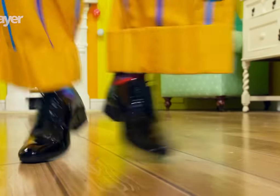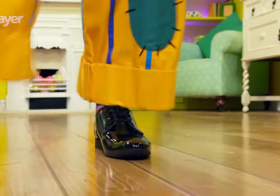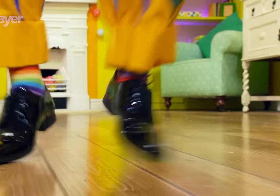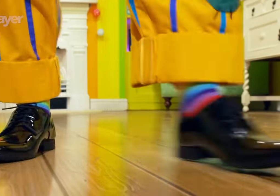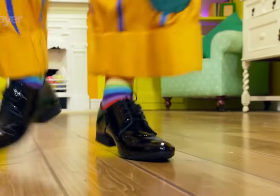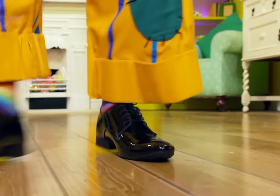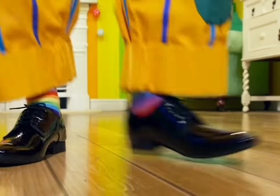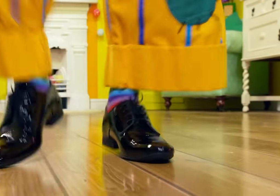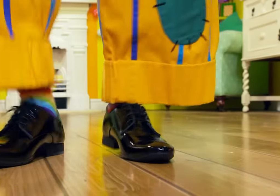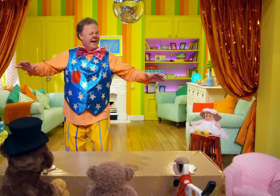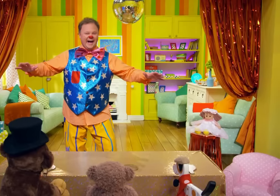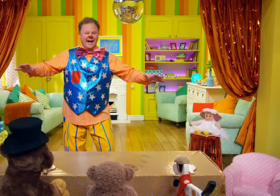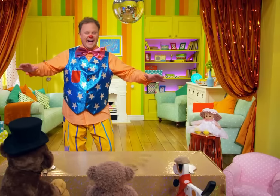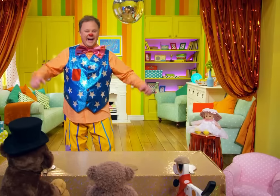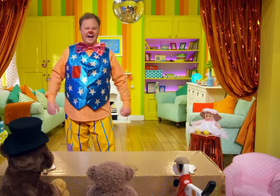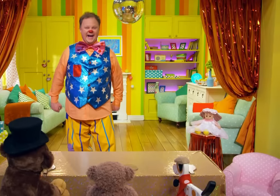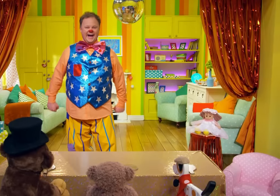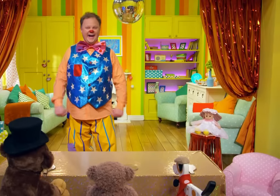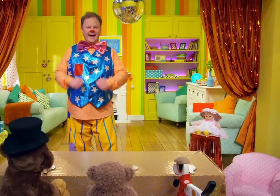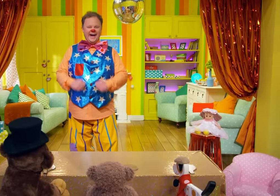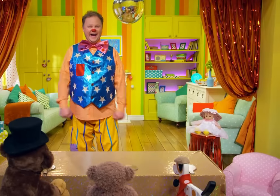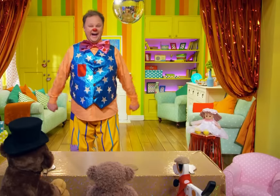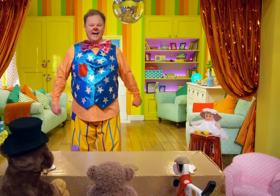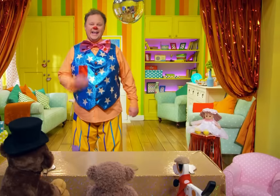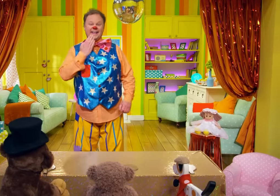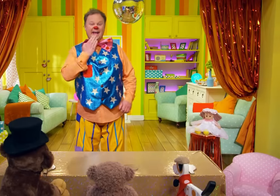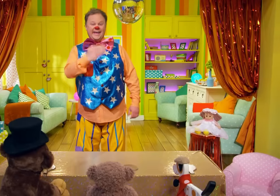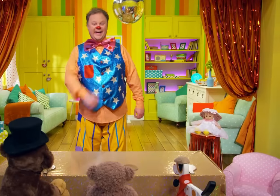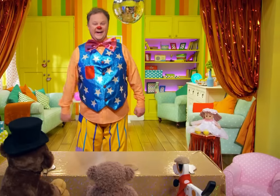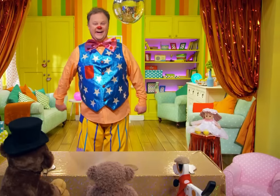away! Good luck, Mr. Tumble! Thank you!